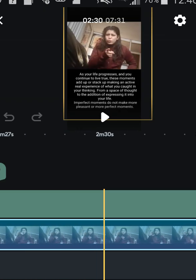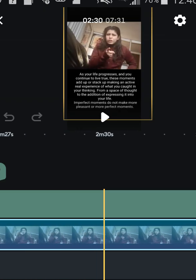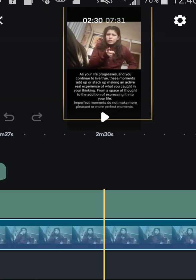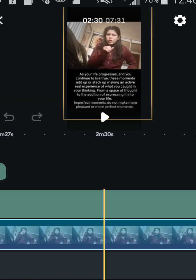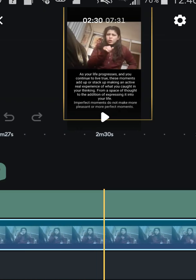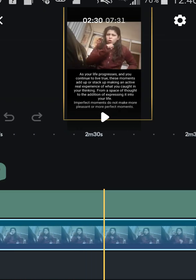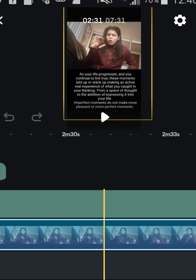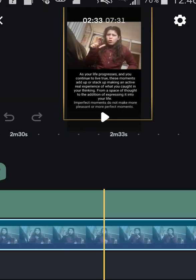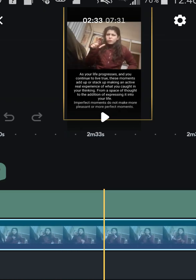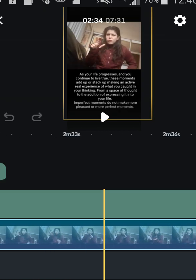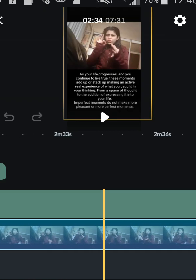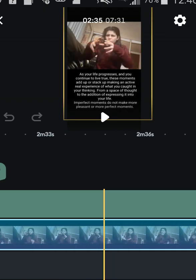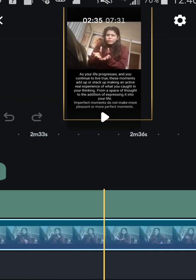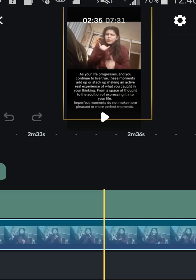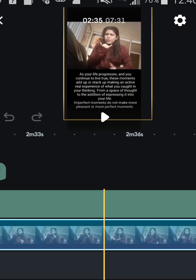the beginning. So,